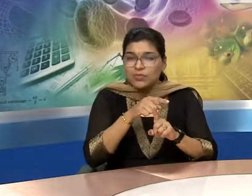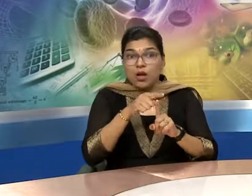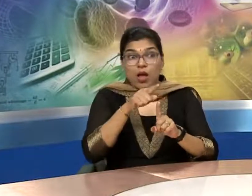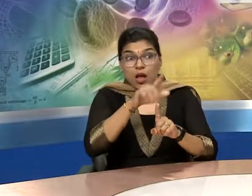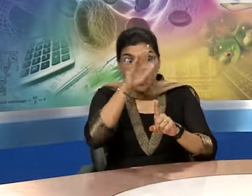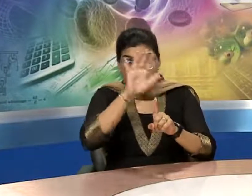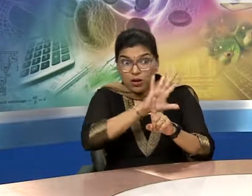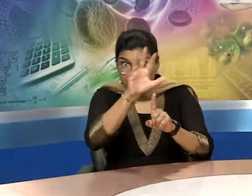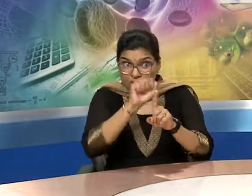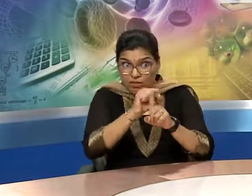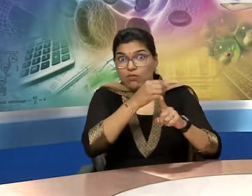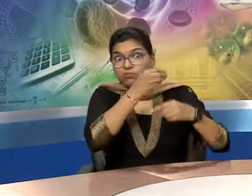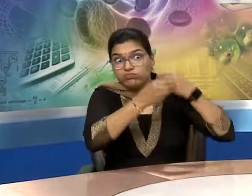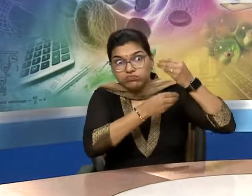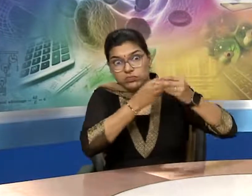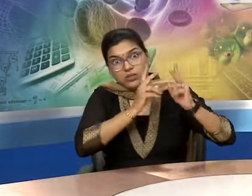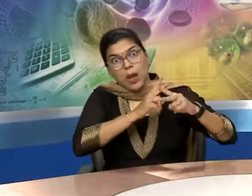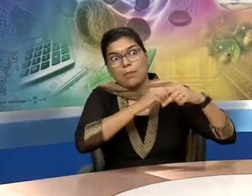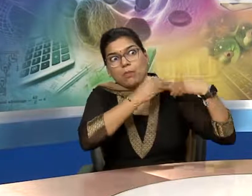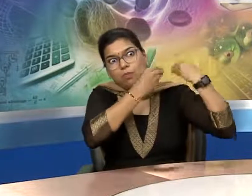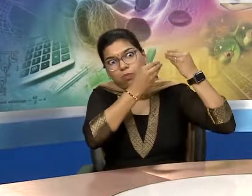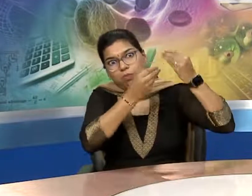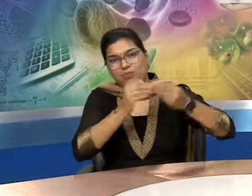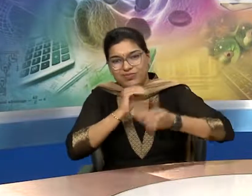we all society people can